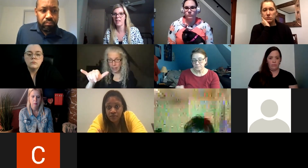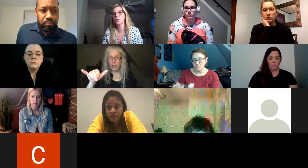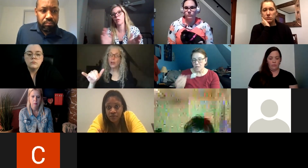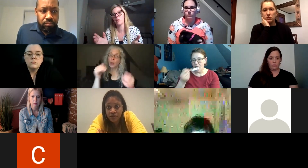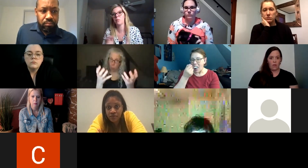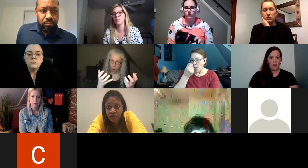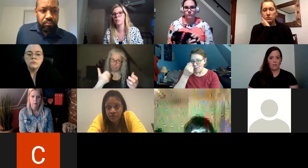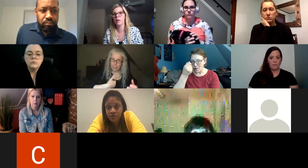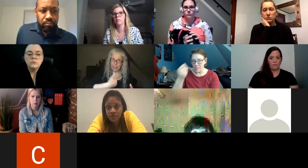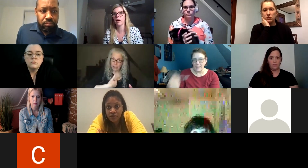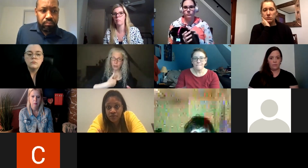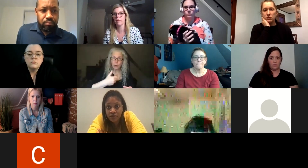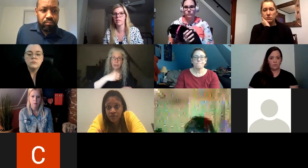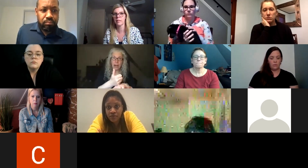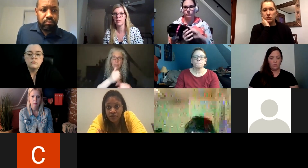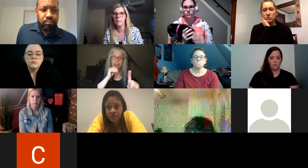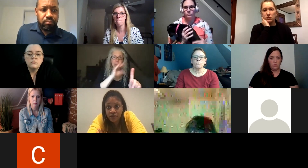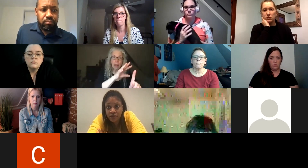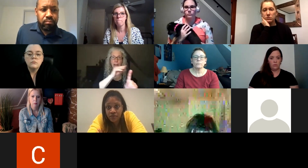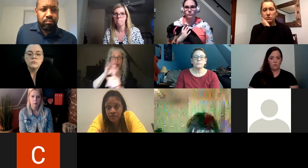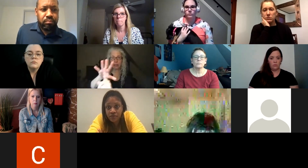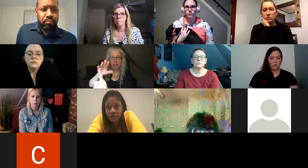just want to know what preference is.